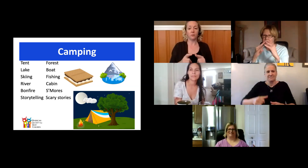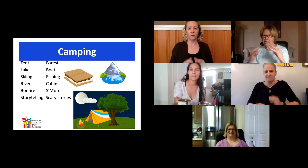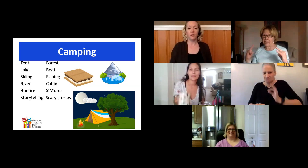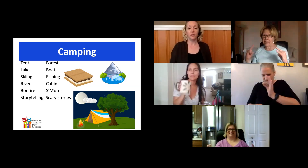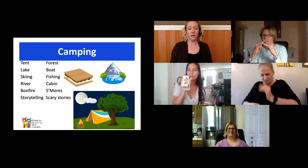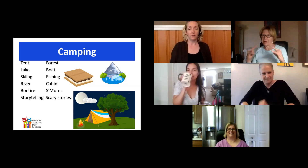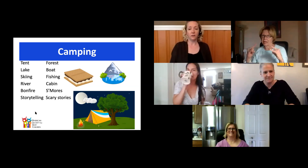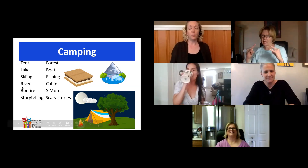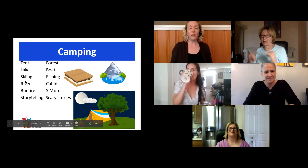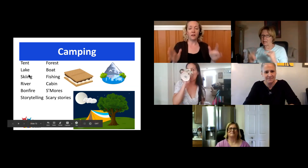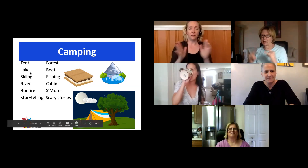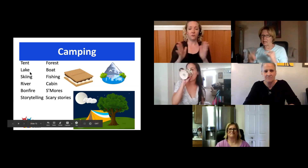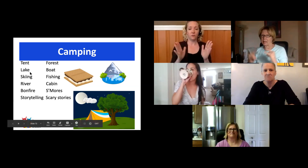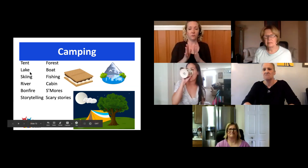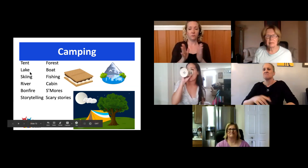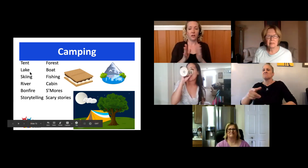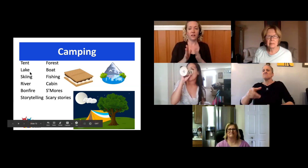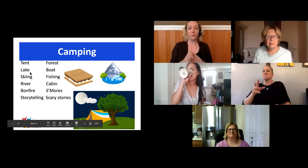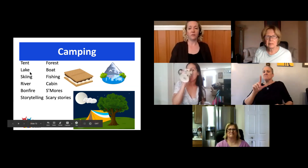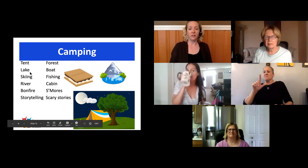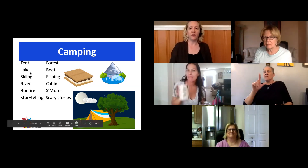that big of a tent. There you go. Perfect.